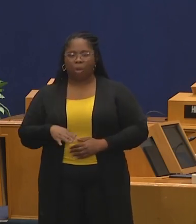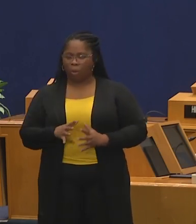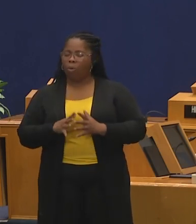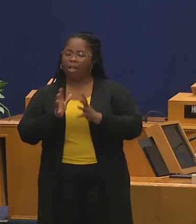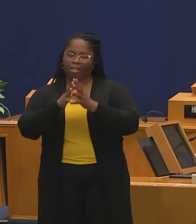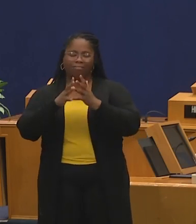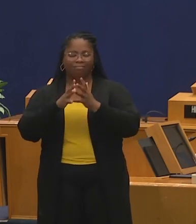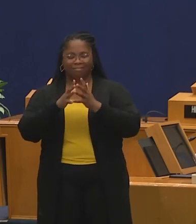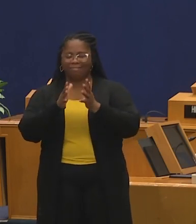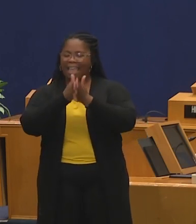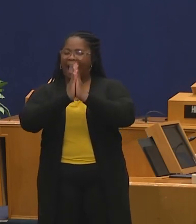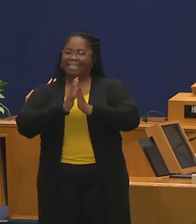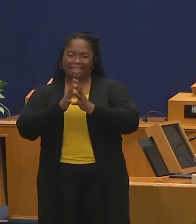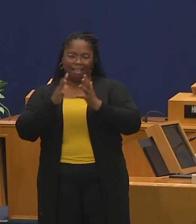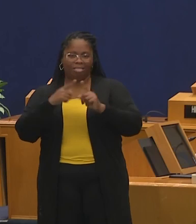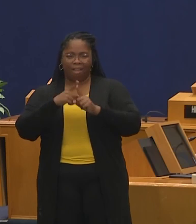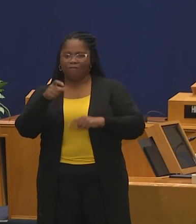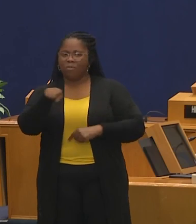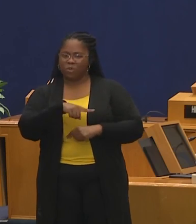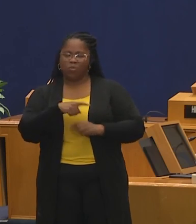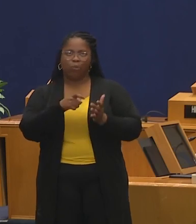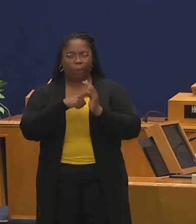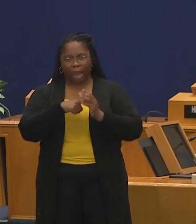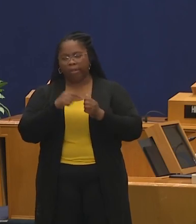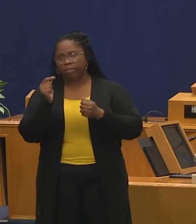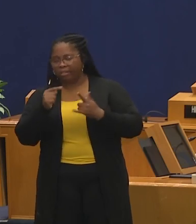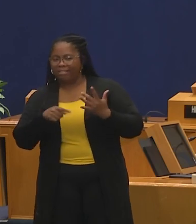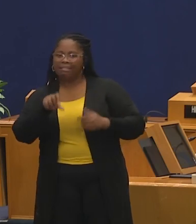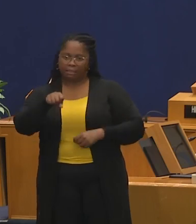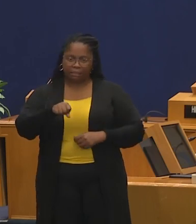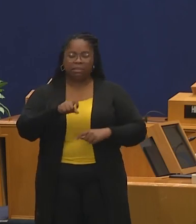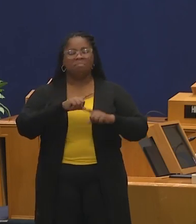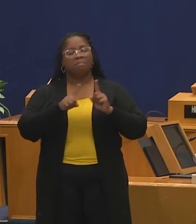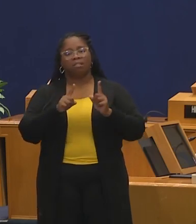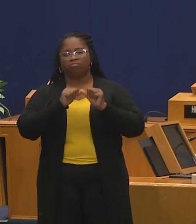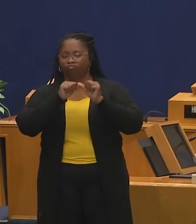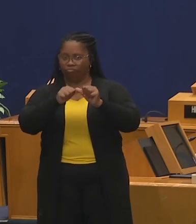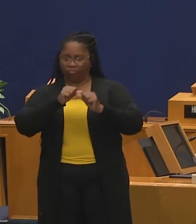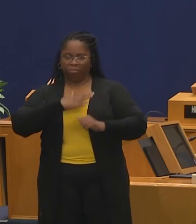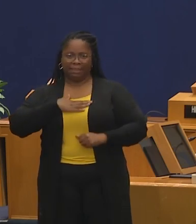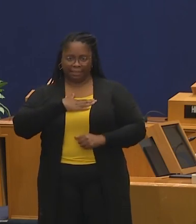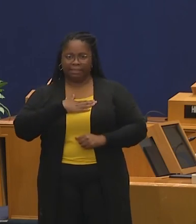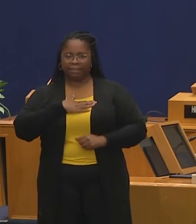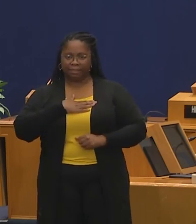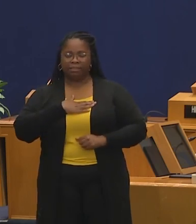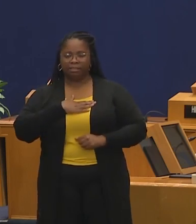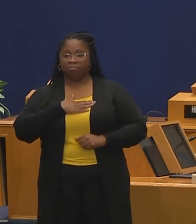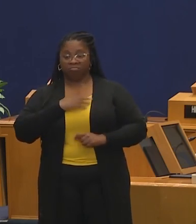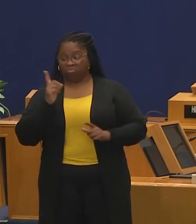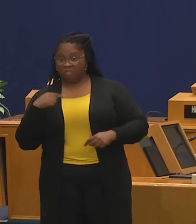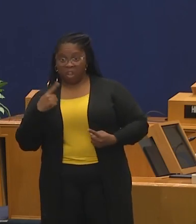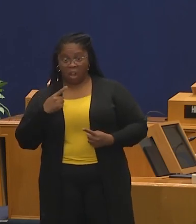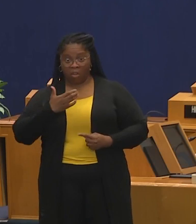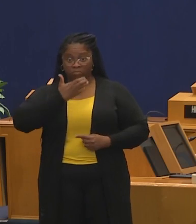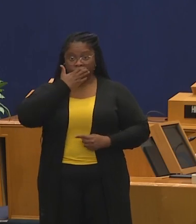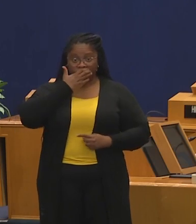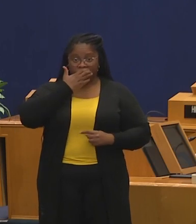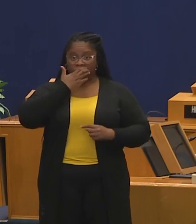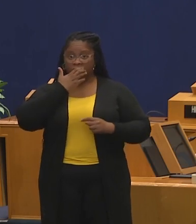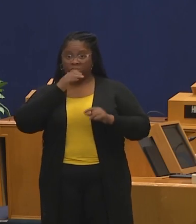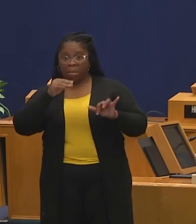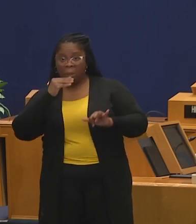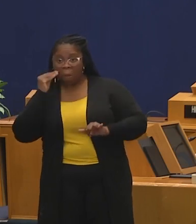practicing safe distancing and protecting each other. Please keep doing what you've been doing. Stay